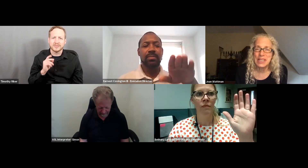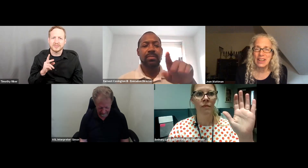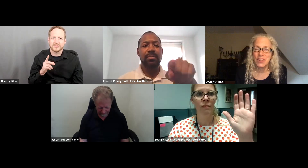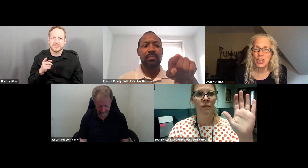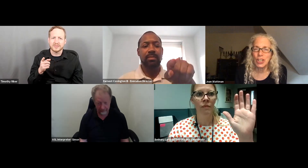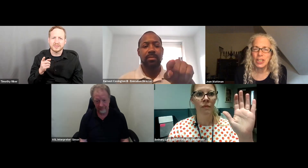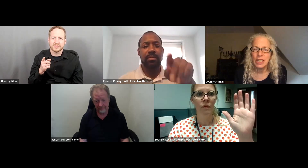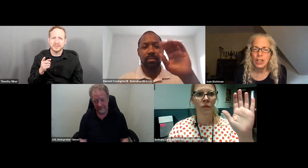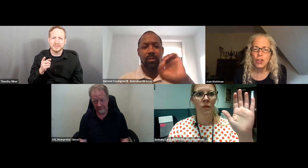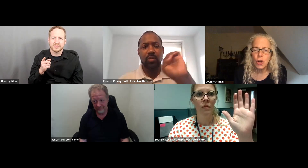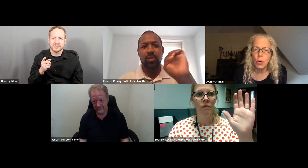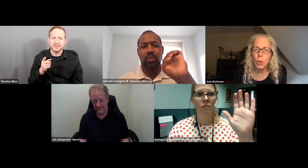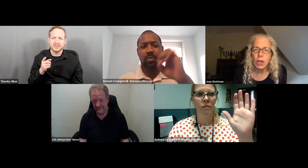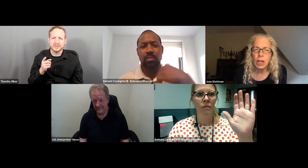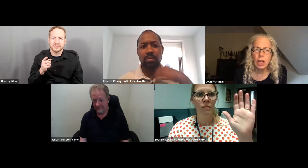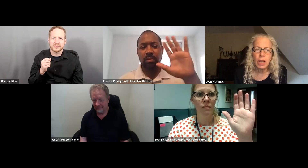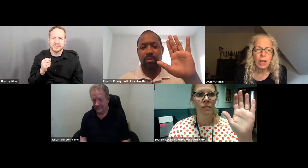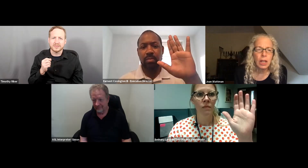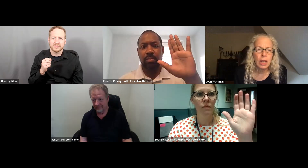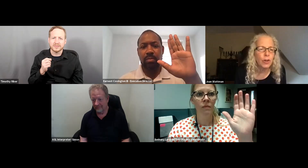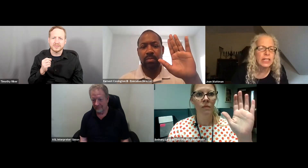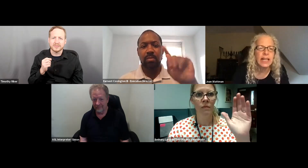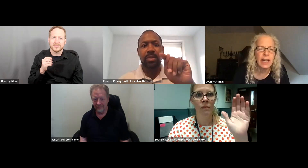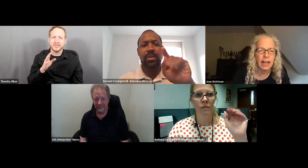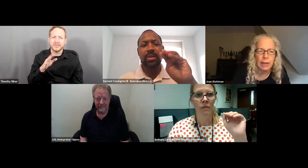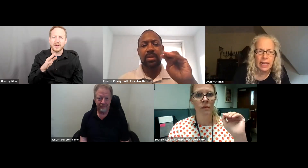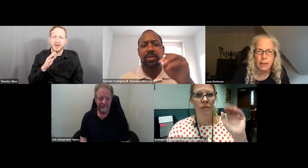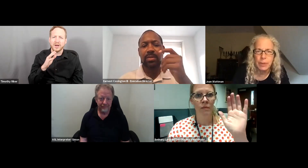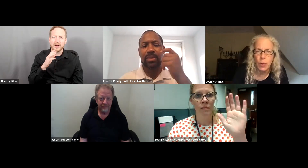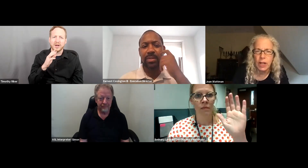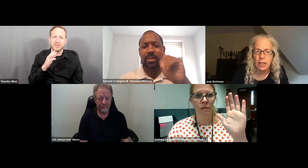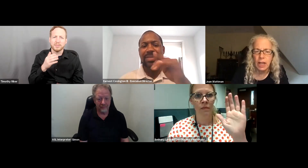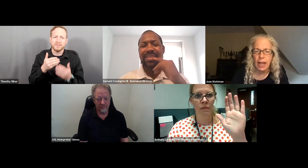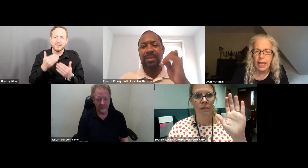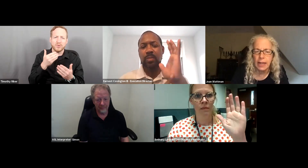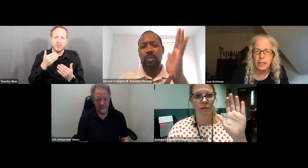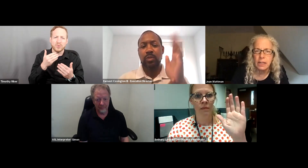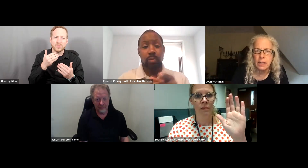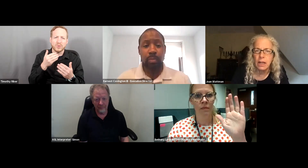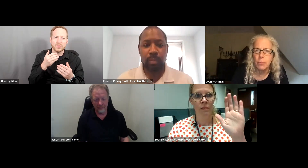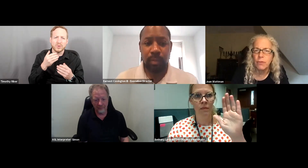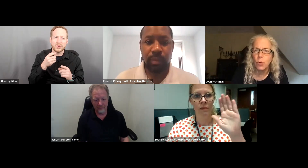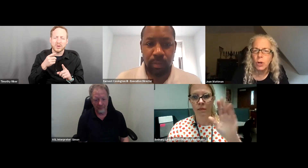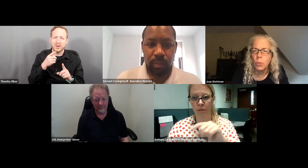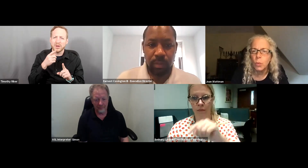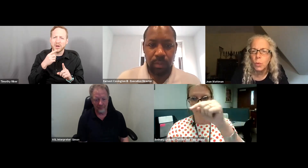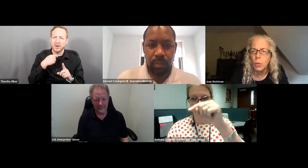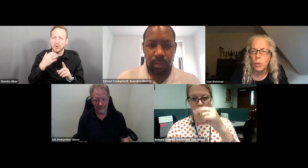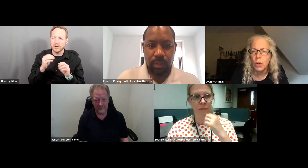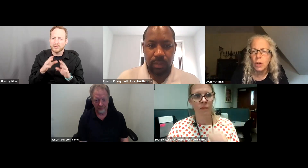Tim saying, very good. So, and Ernest said, I have my hand up as well. And